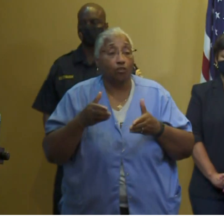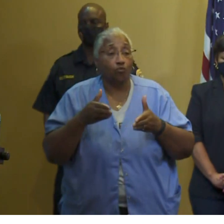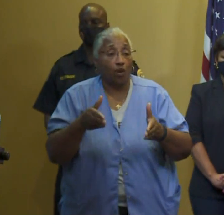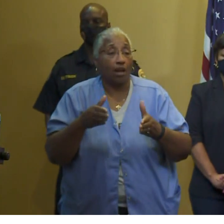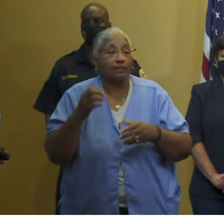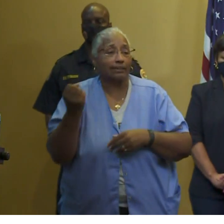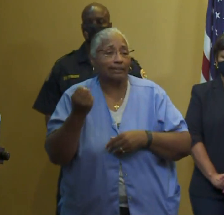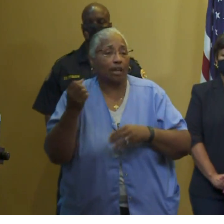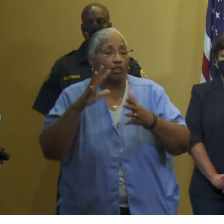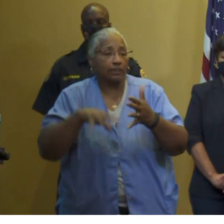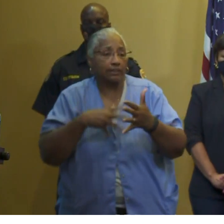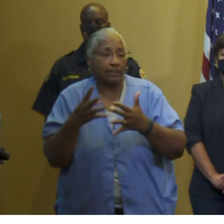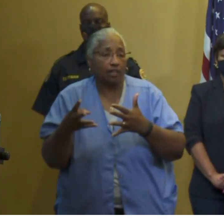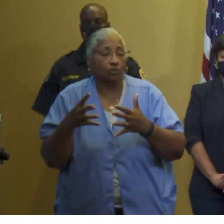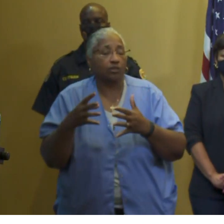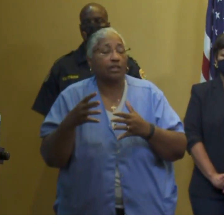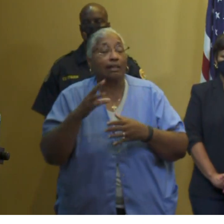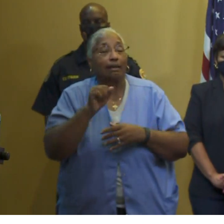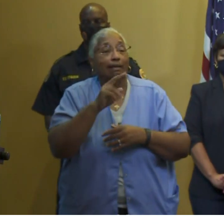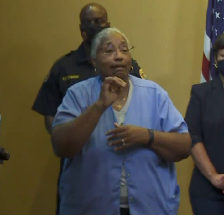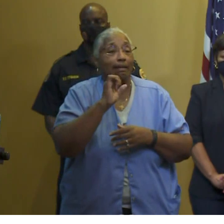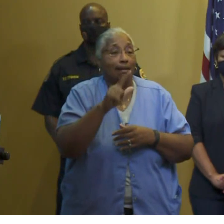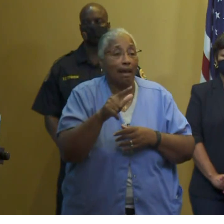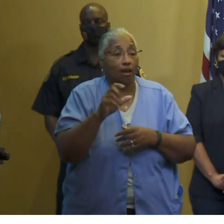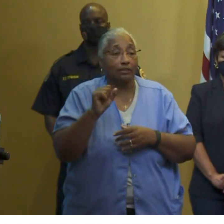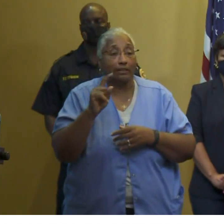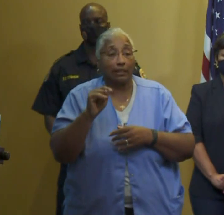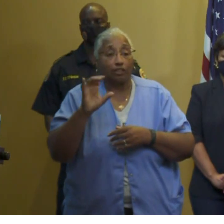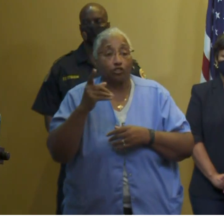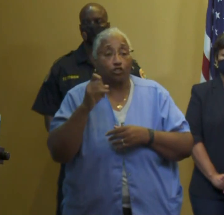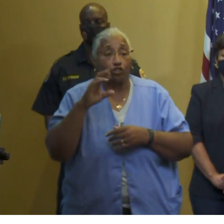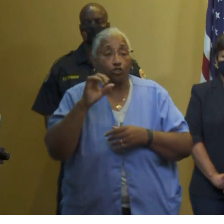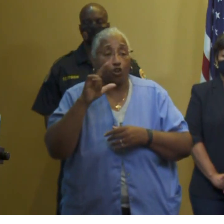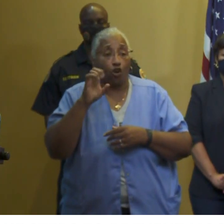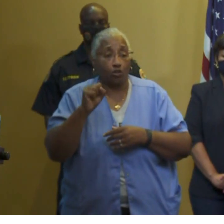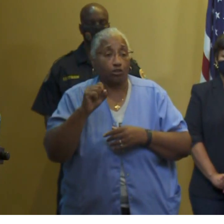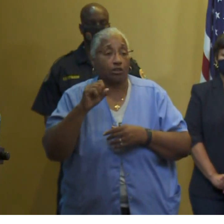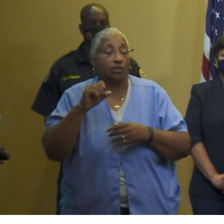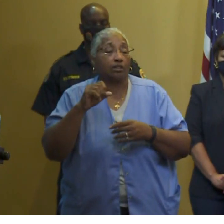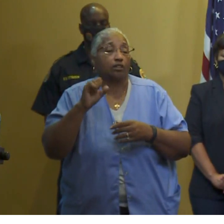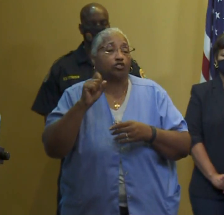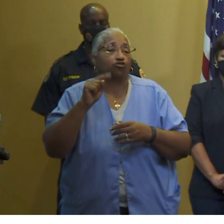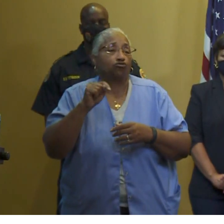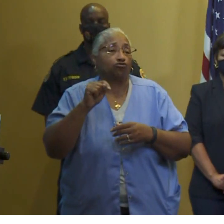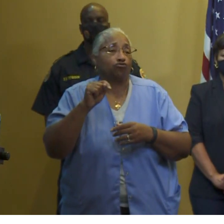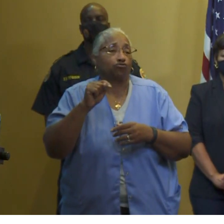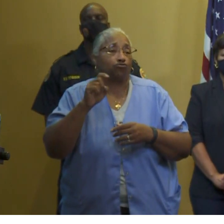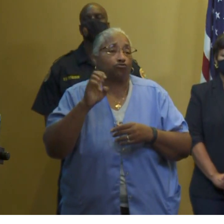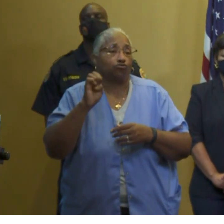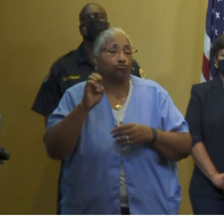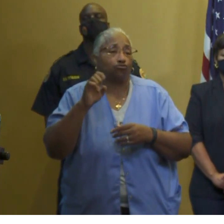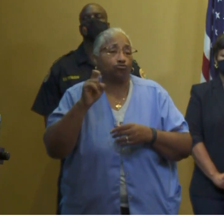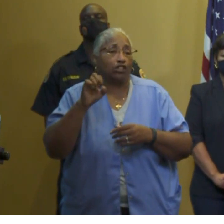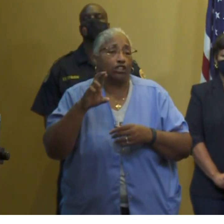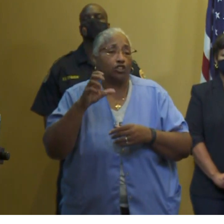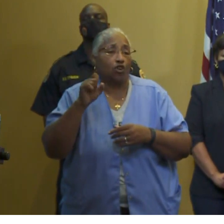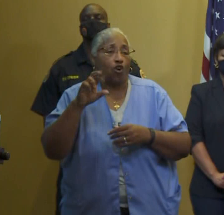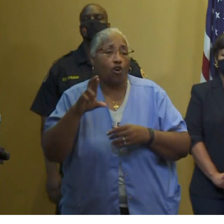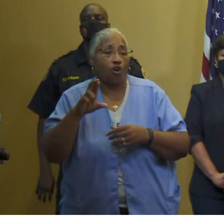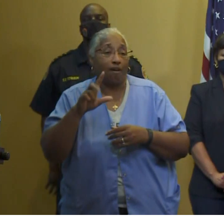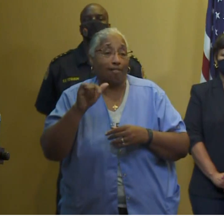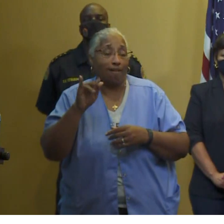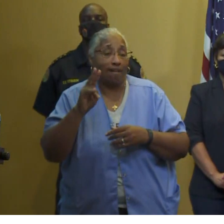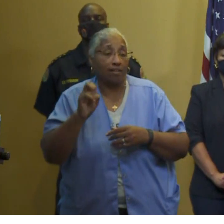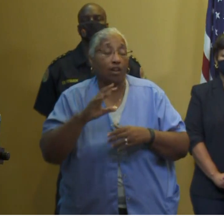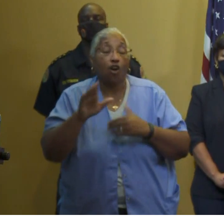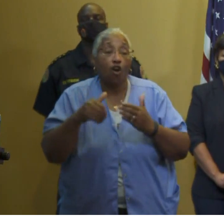today. Buses are covering Canal and St. Charles streetcar lines. The streetcar is down, but we're covering with a bus from 6 to 6. All fees are waived. If